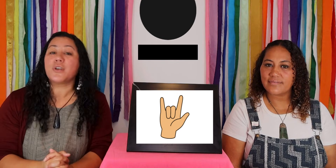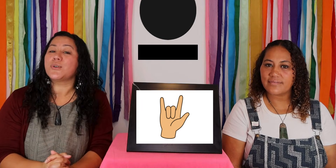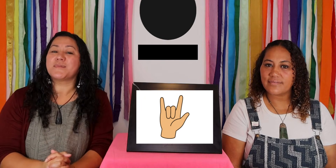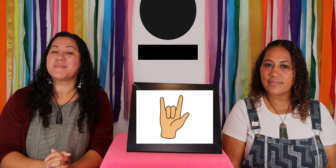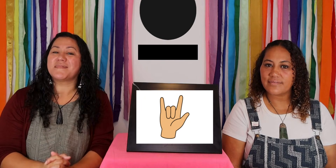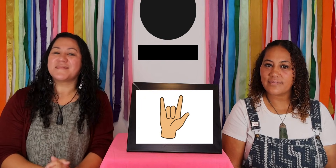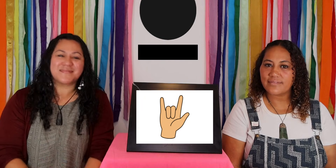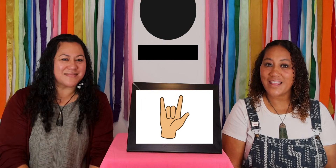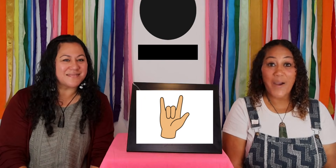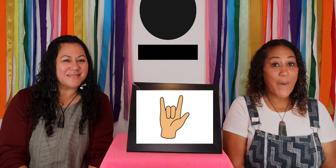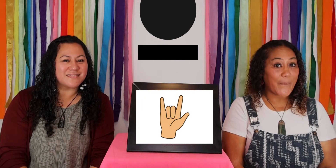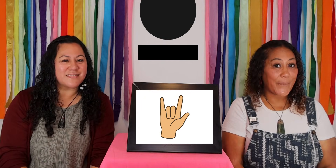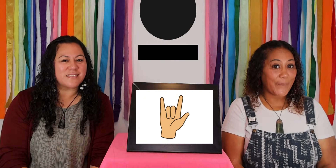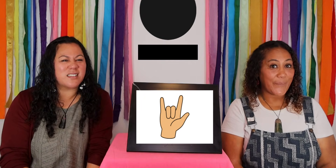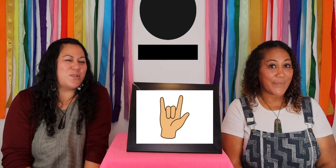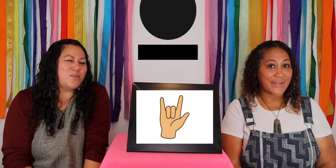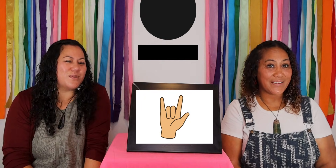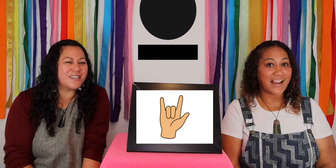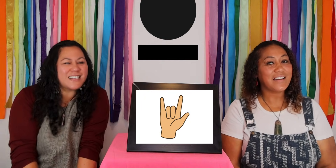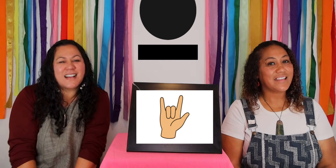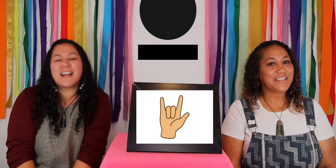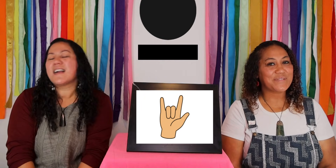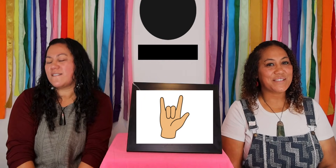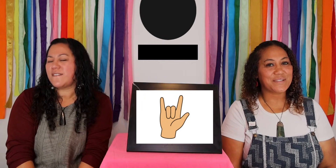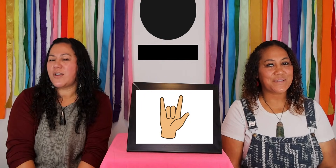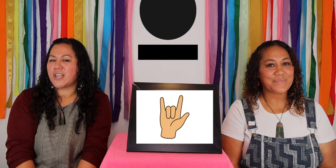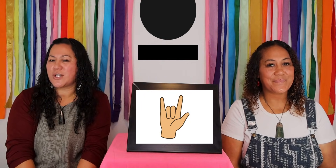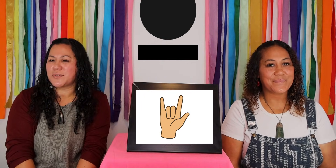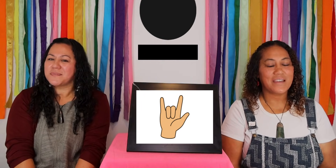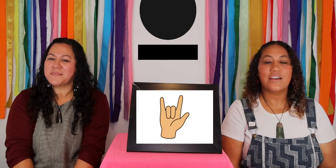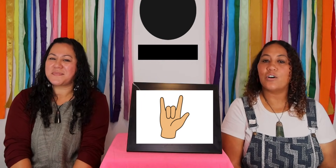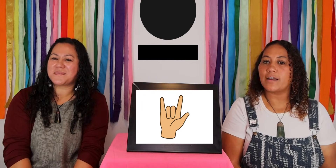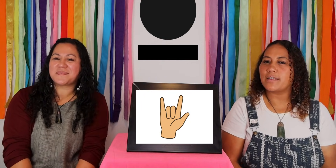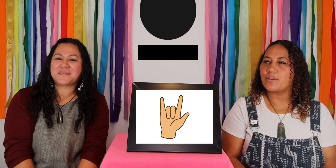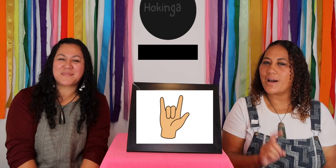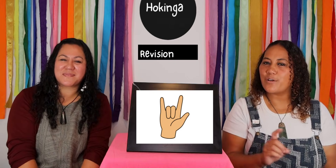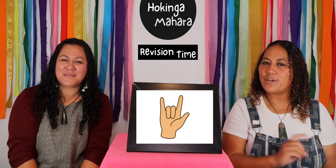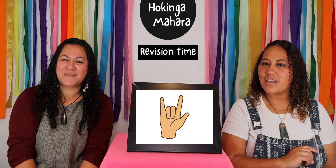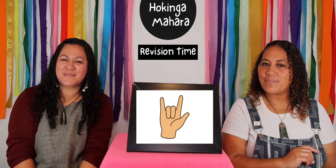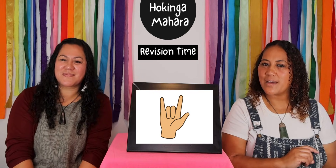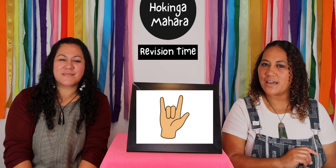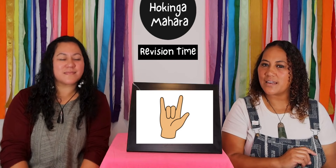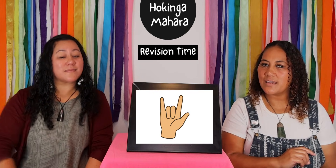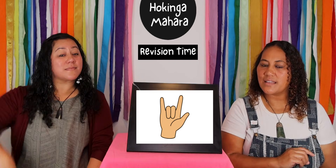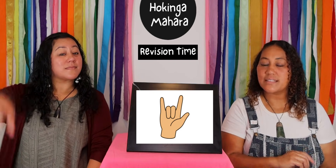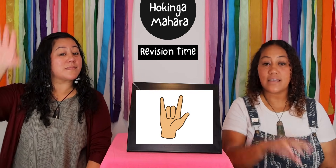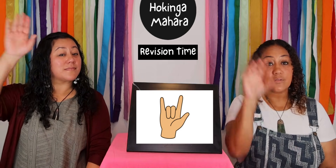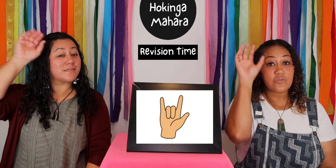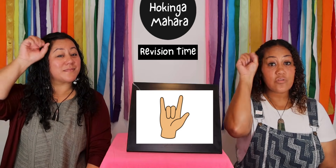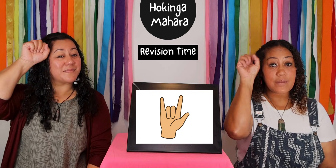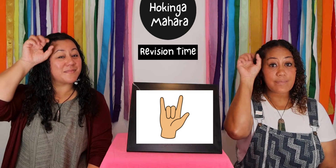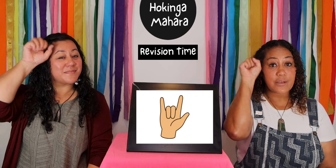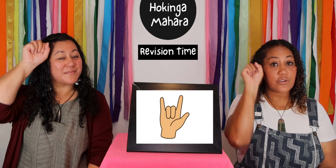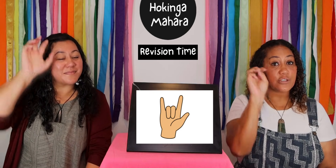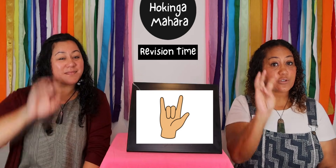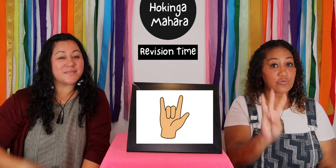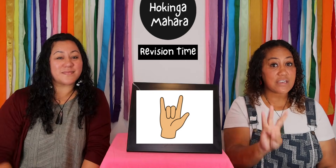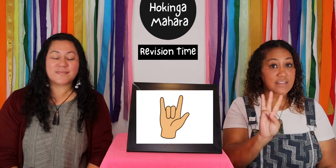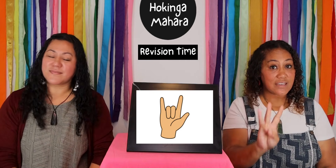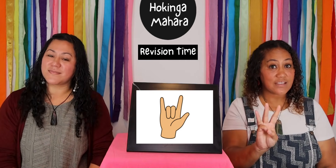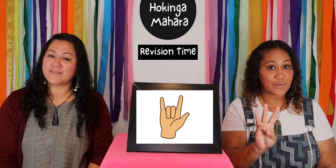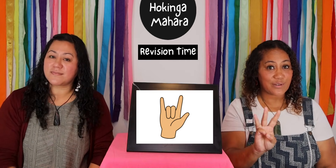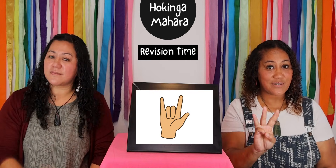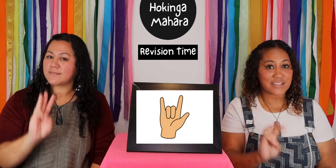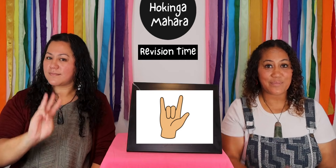I love you? Ooh, I like that one too. Very cool. Alright, he wā Hokinga Mahara. It's time to remember those